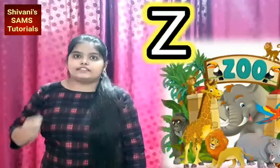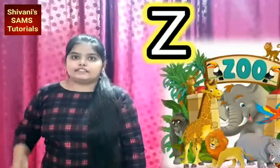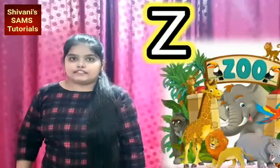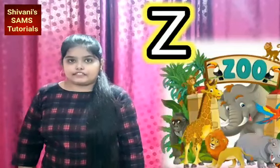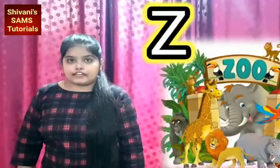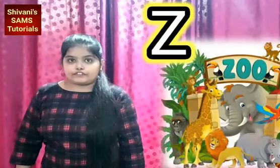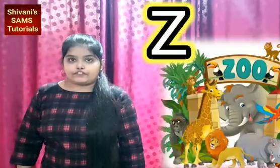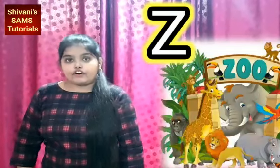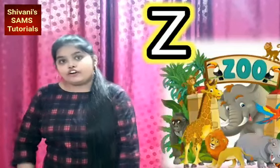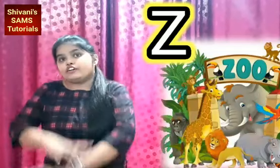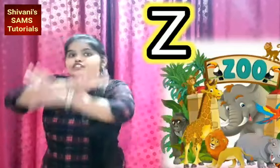Z for